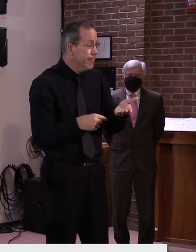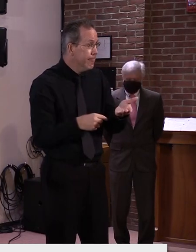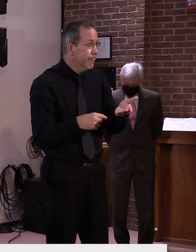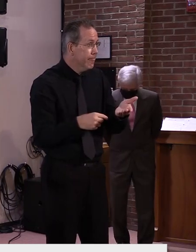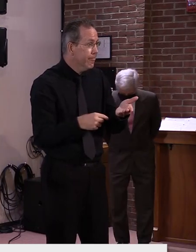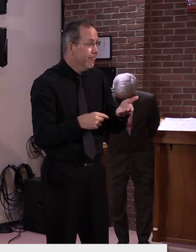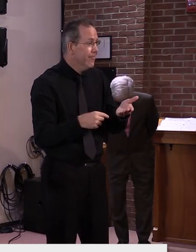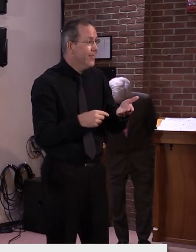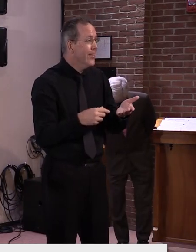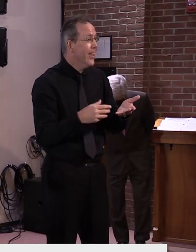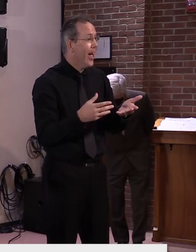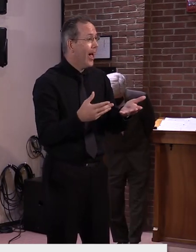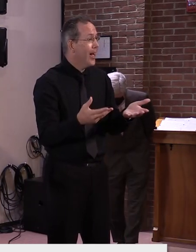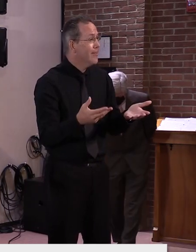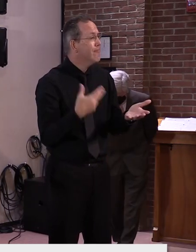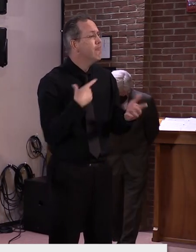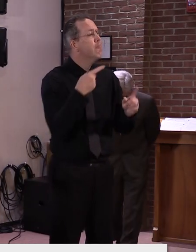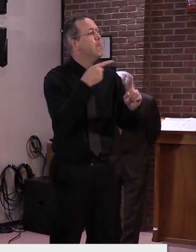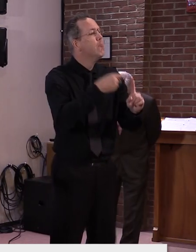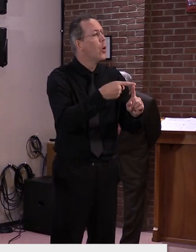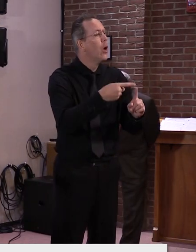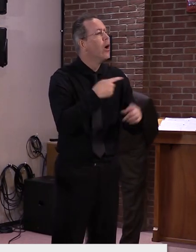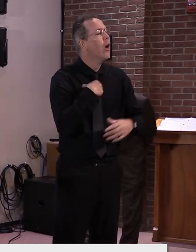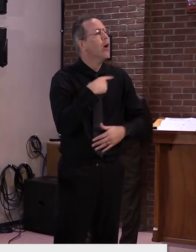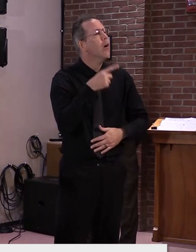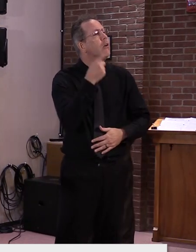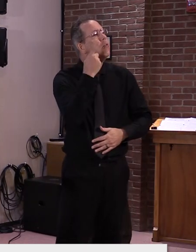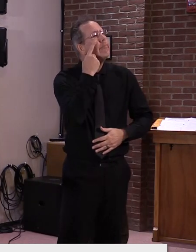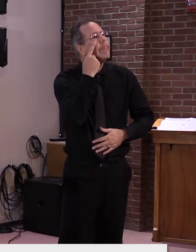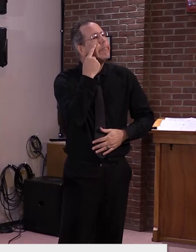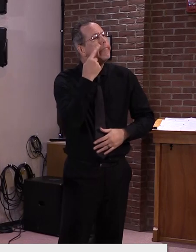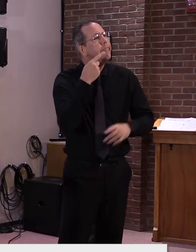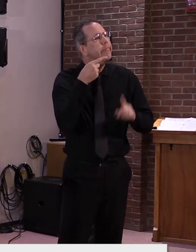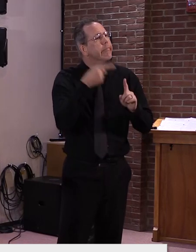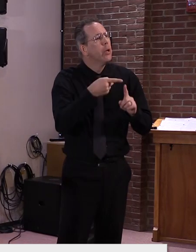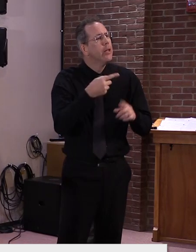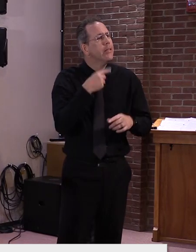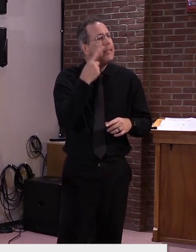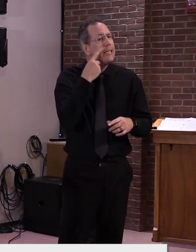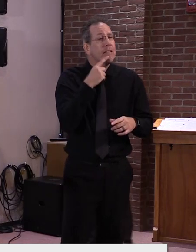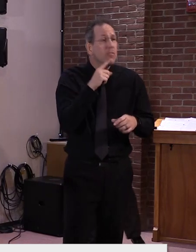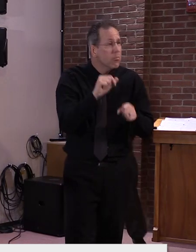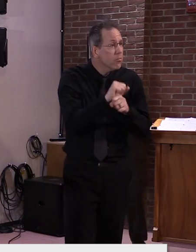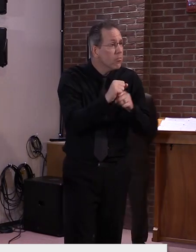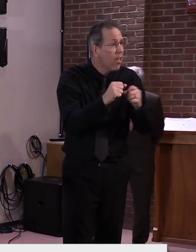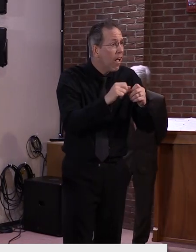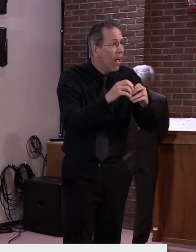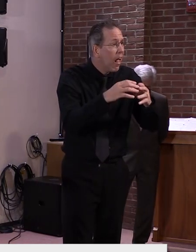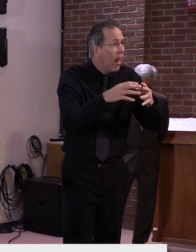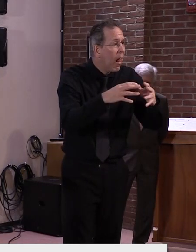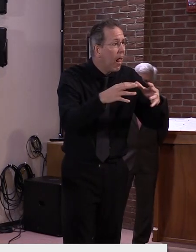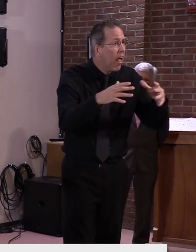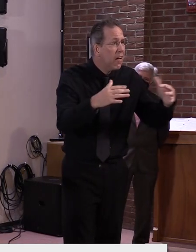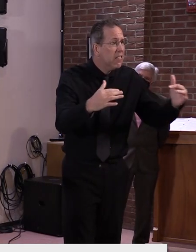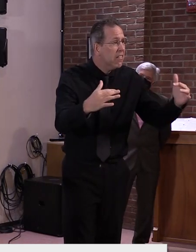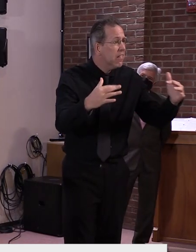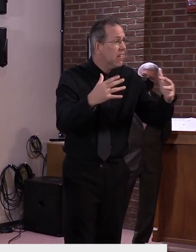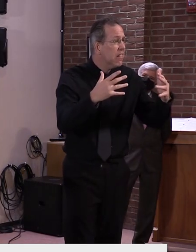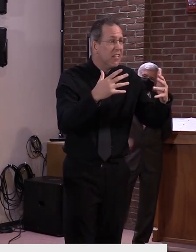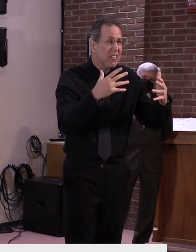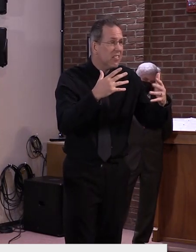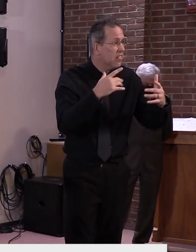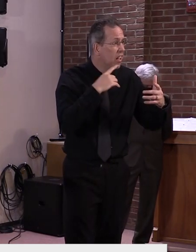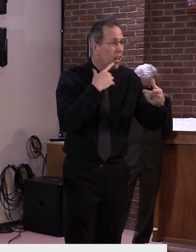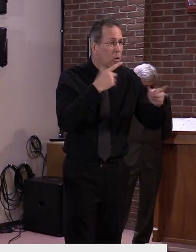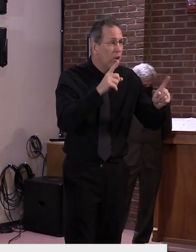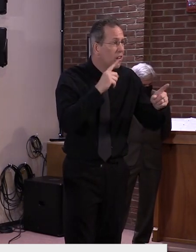modeling shows. We hope to update that over the next day or so. So when we announce the modeling on Friday, I'll have a